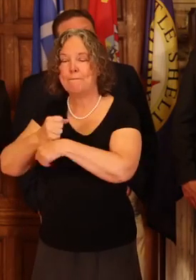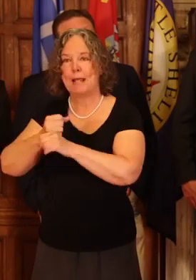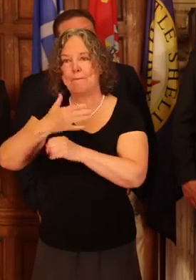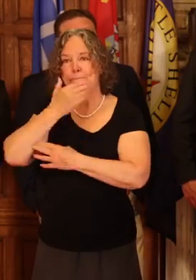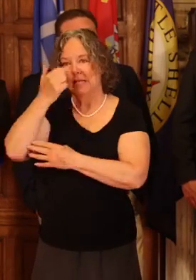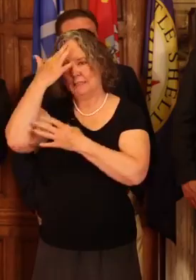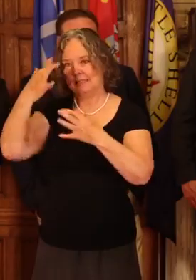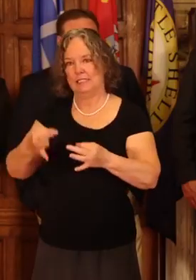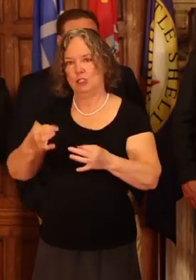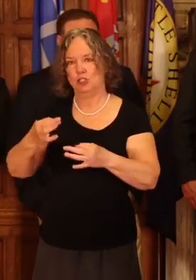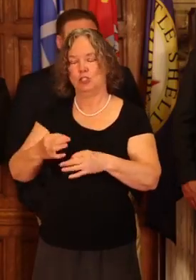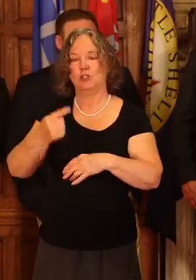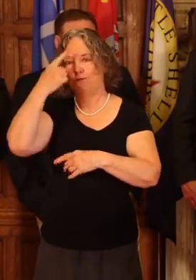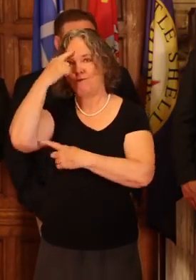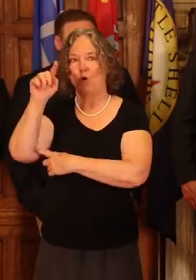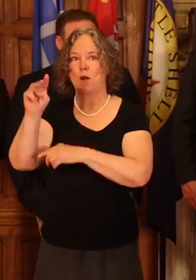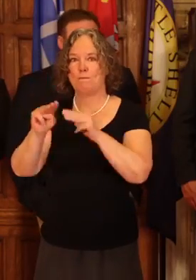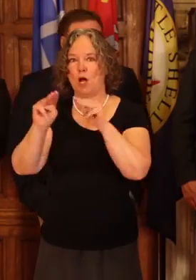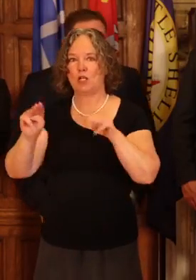we'll take a question online.